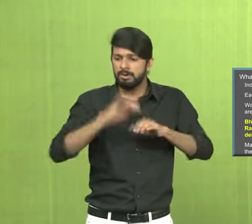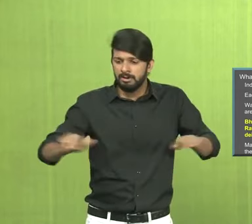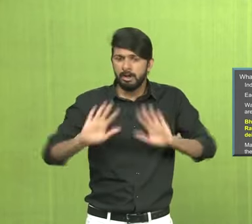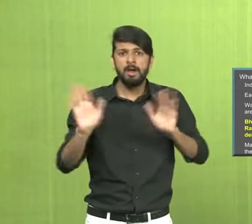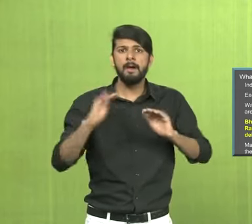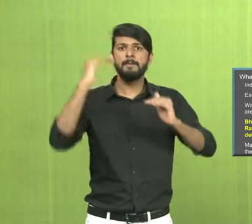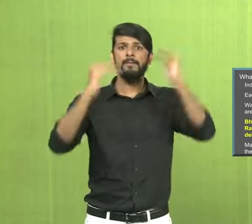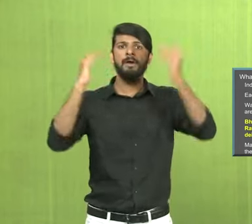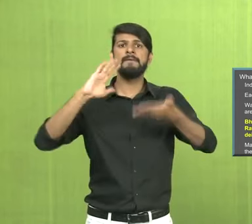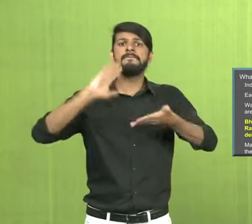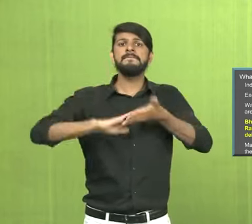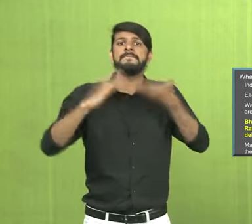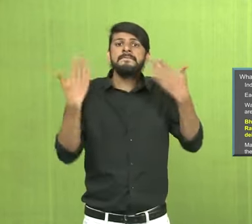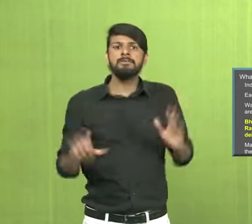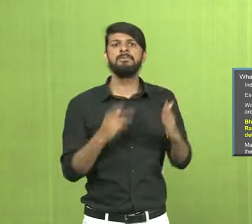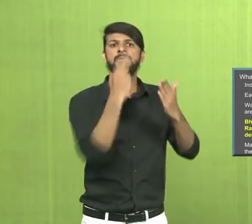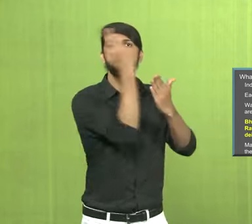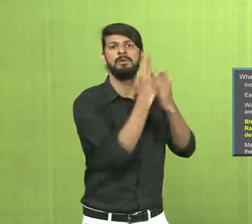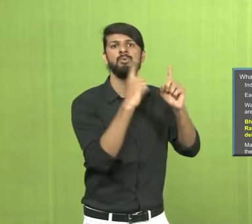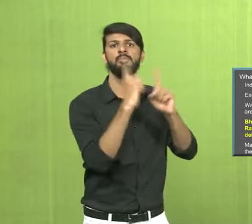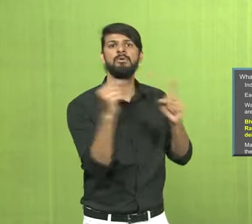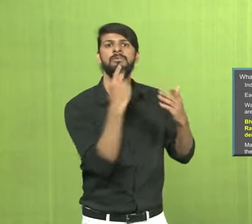Palghat Devi Chowk is painted only by married women.